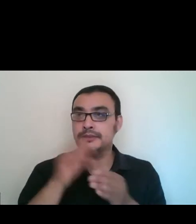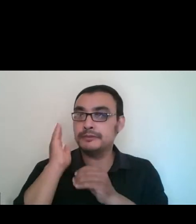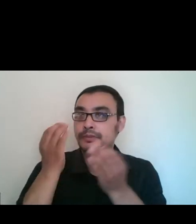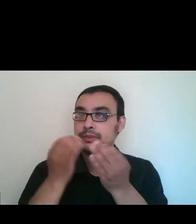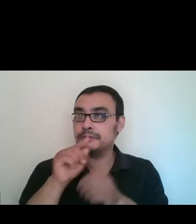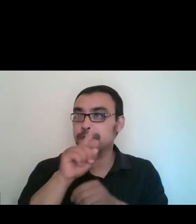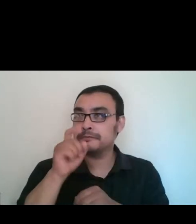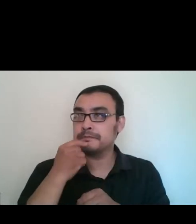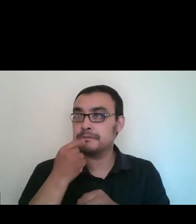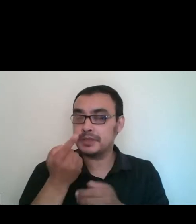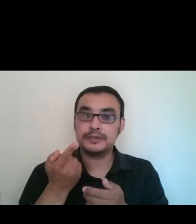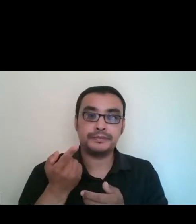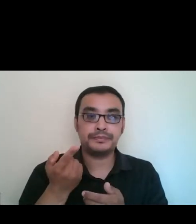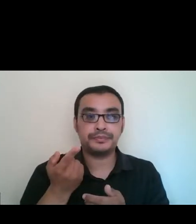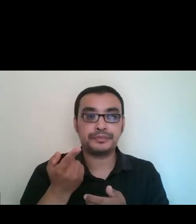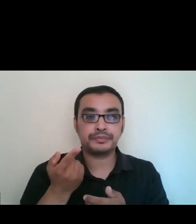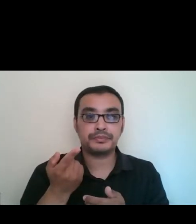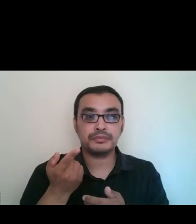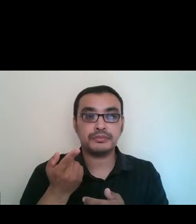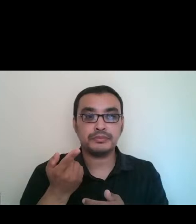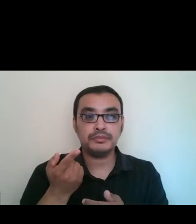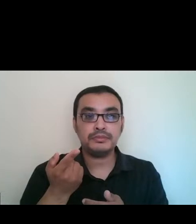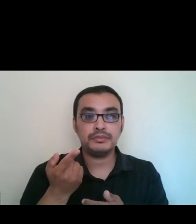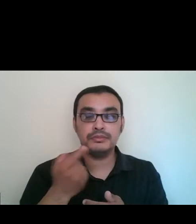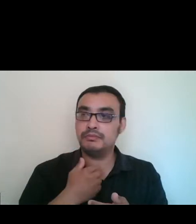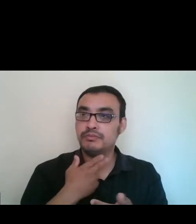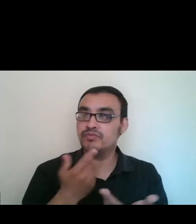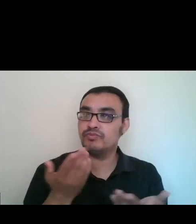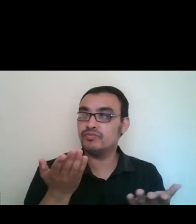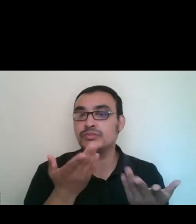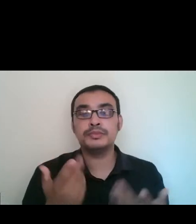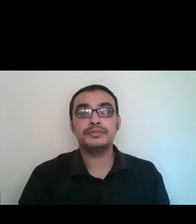had? We're sharing extremely interesting